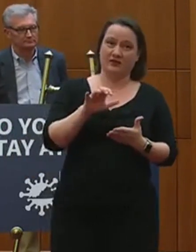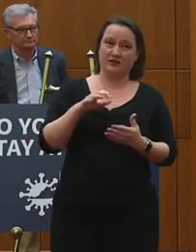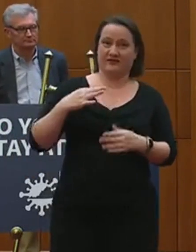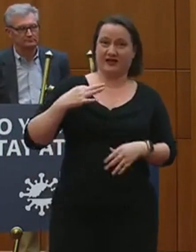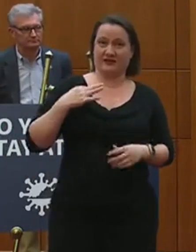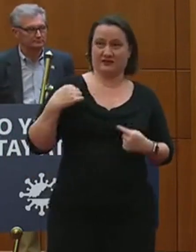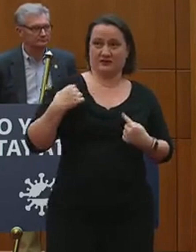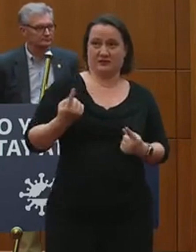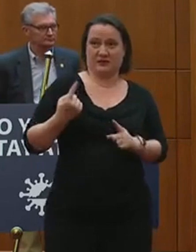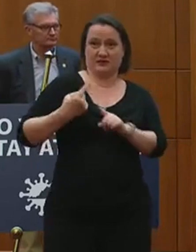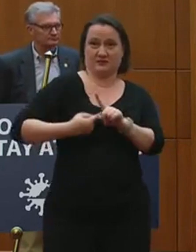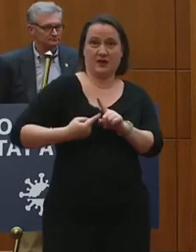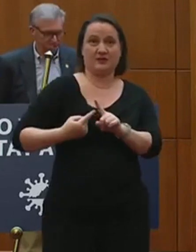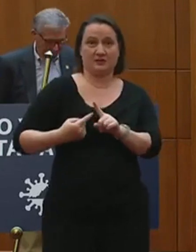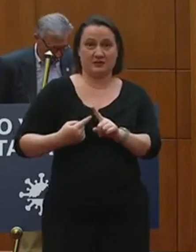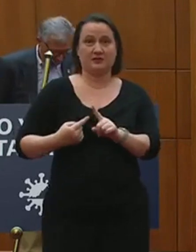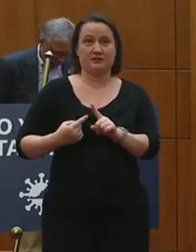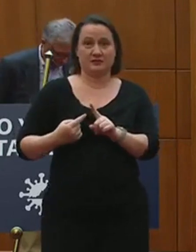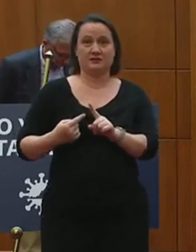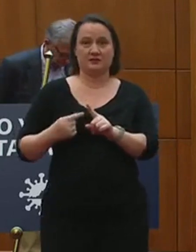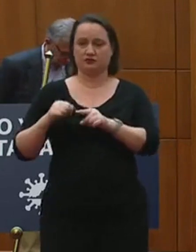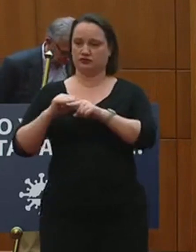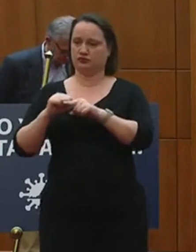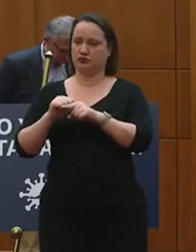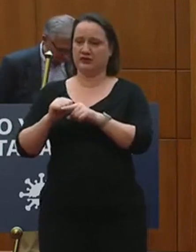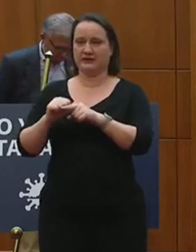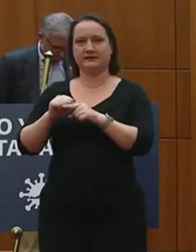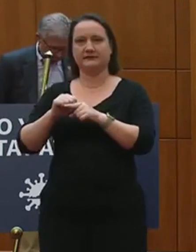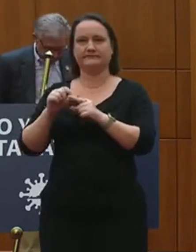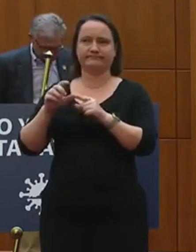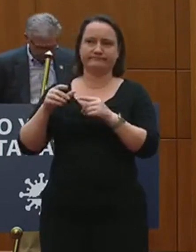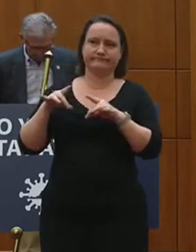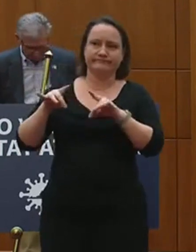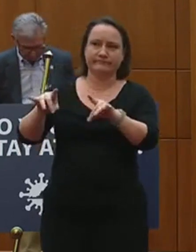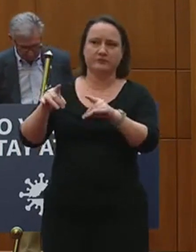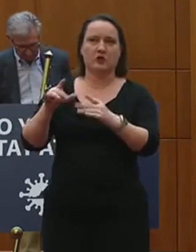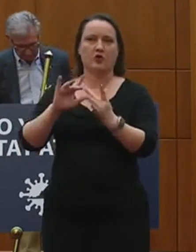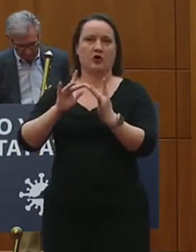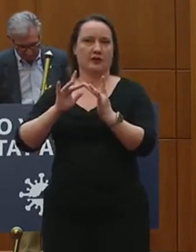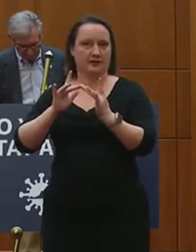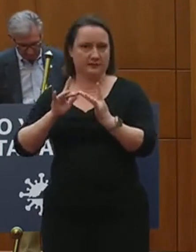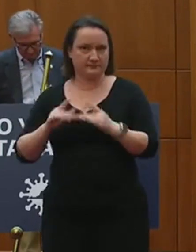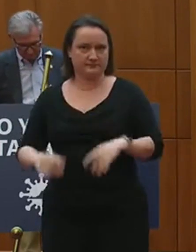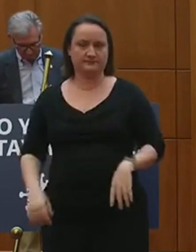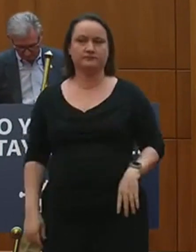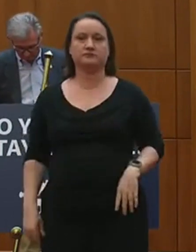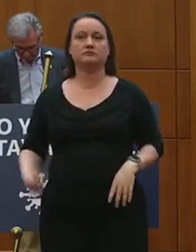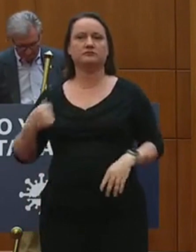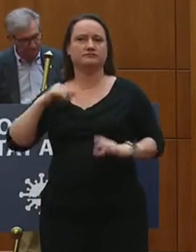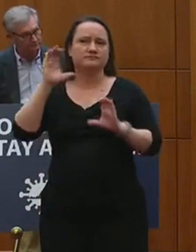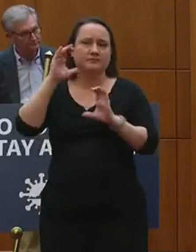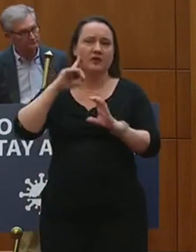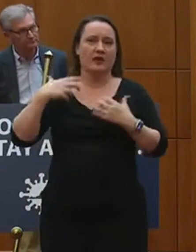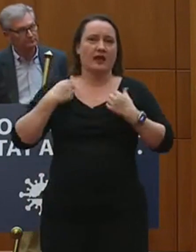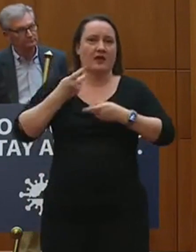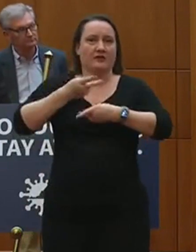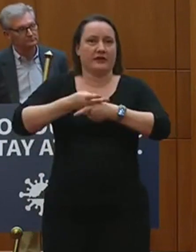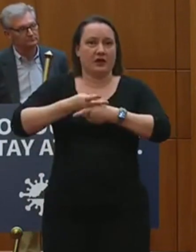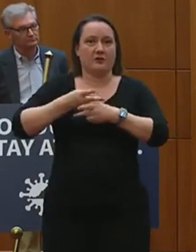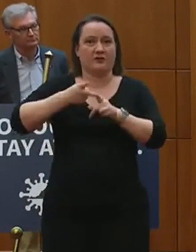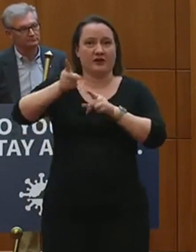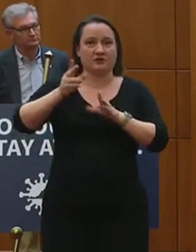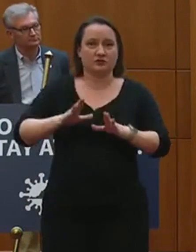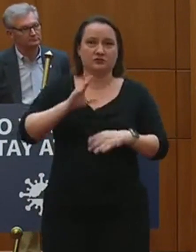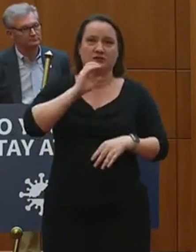the past month. Training is done online. We are looking for healthcare professionals, 18 or